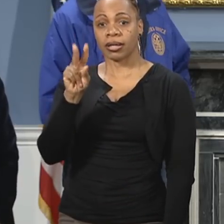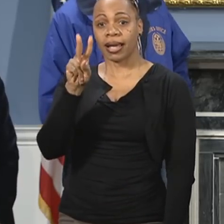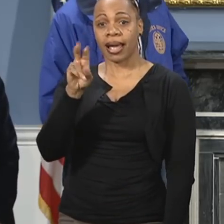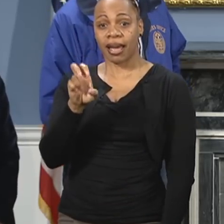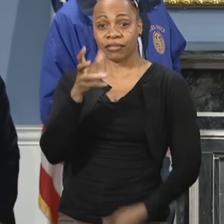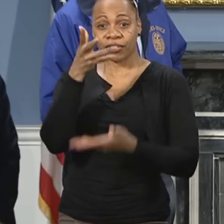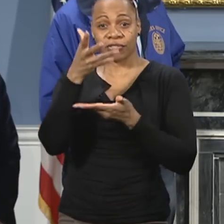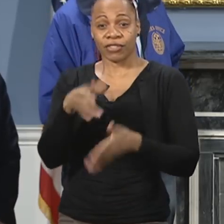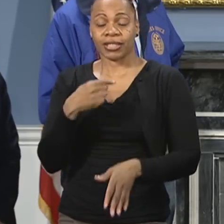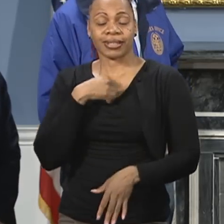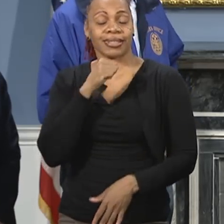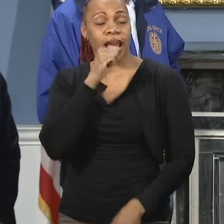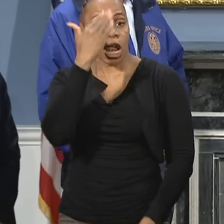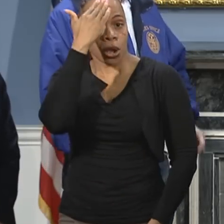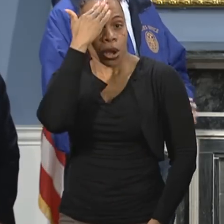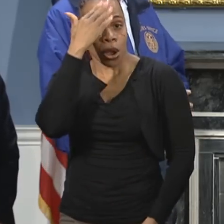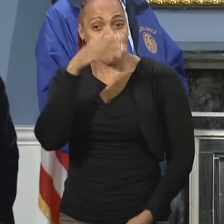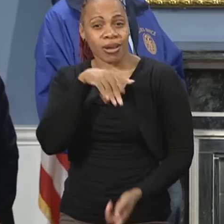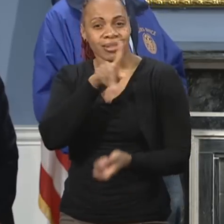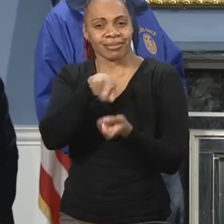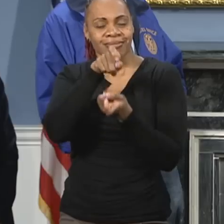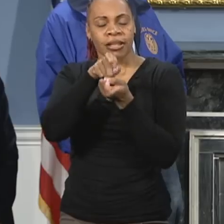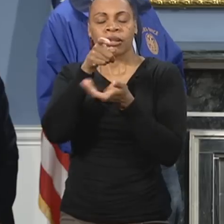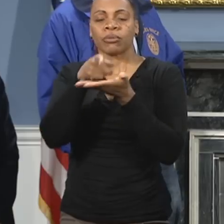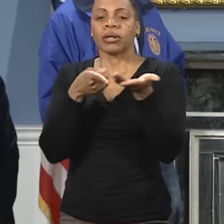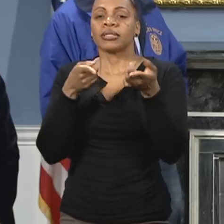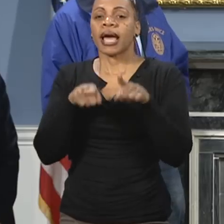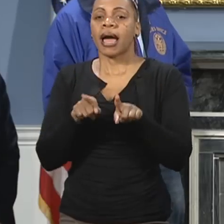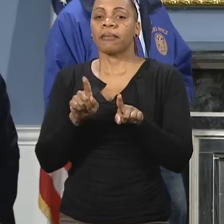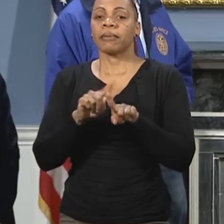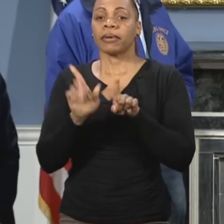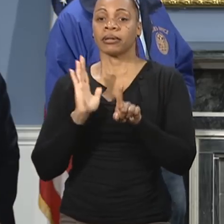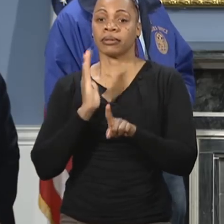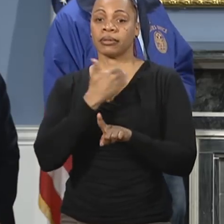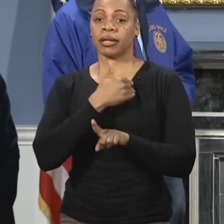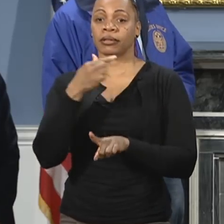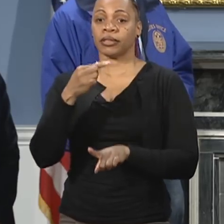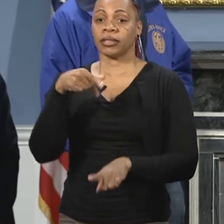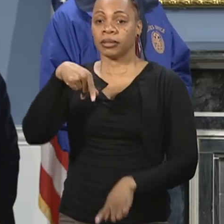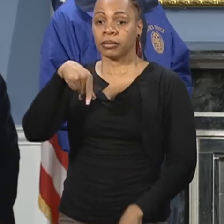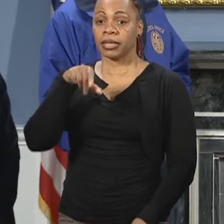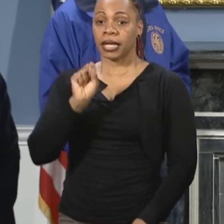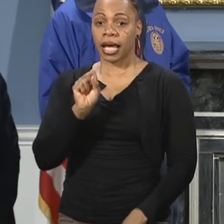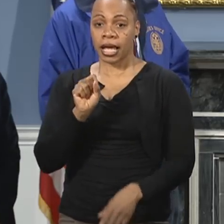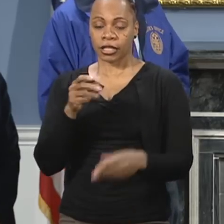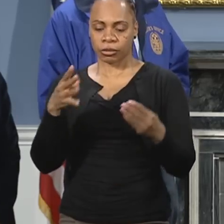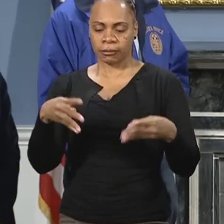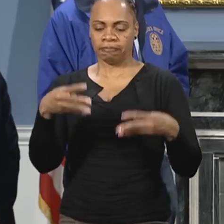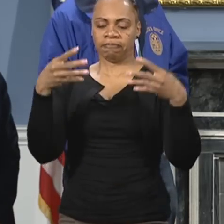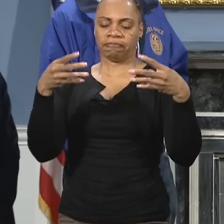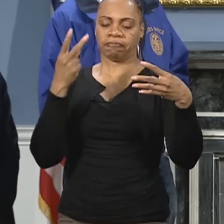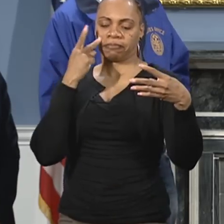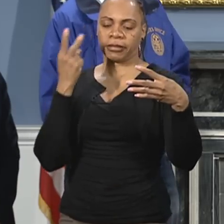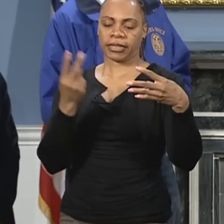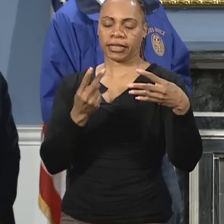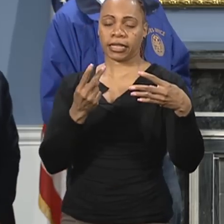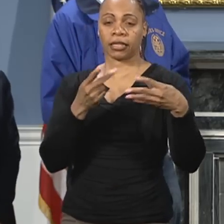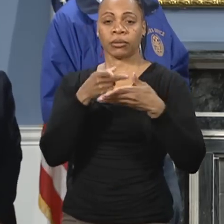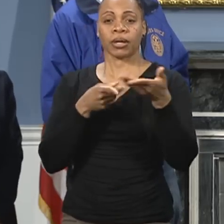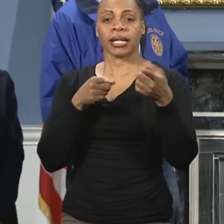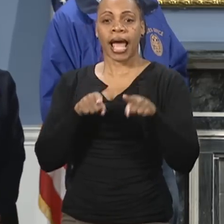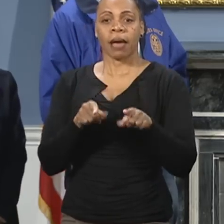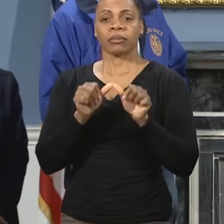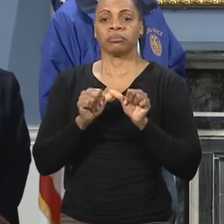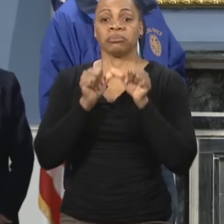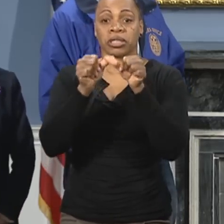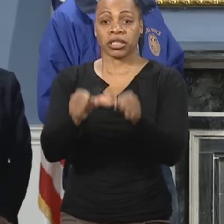exactly what's going on over there. We're going to look at our GPS to see what time it was done. But we're continuing to salt and plow, and snow is